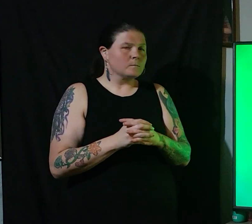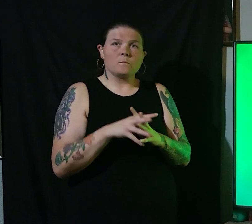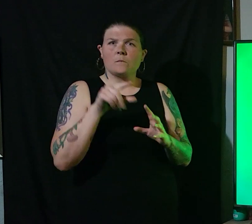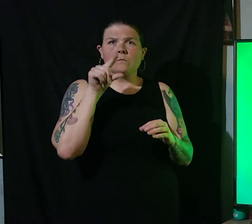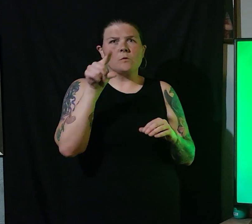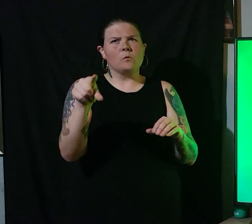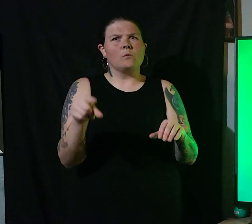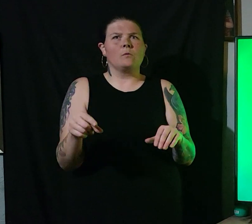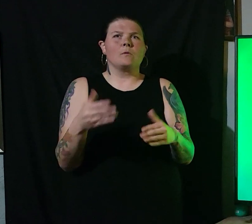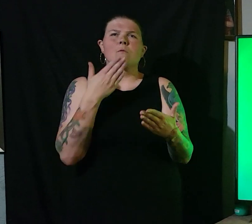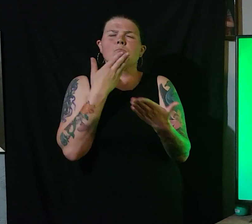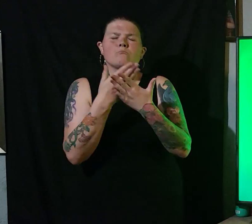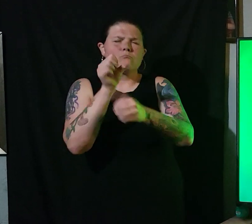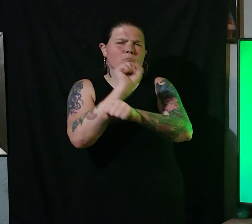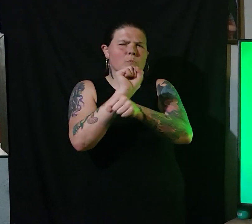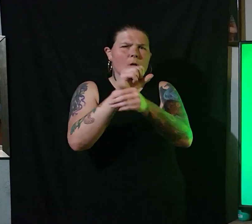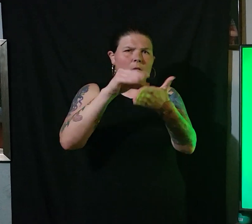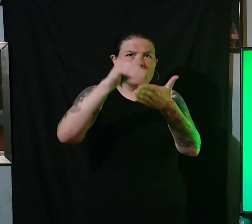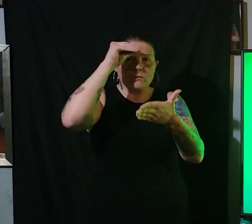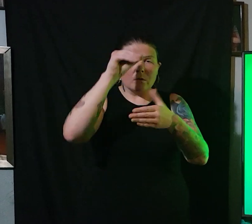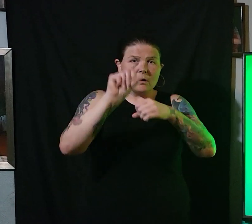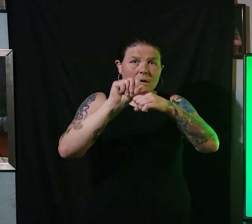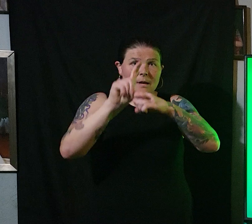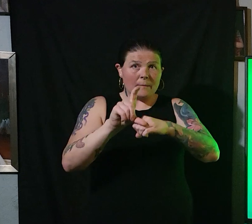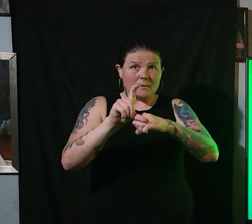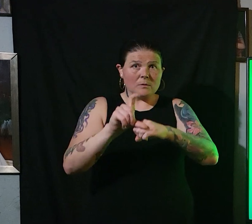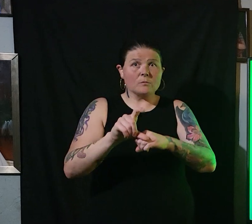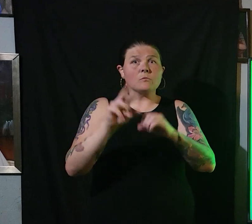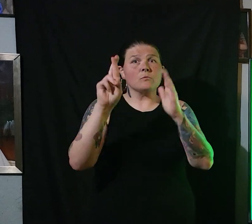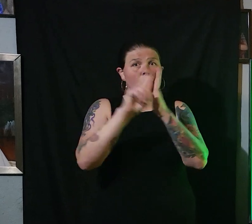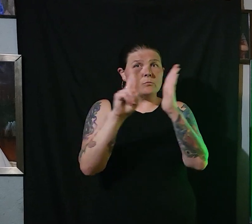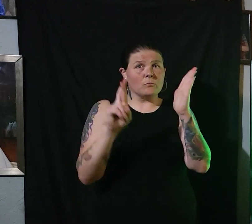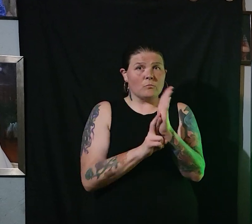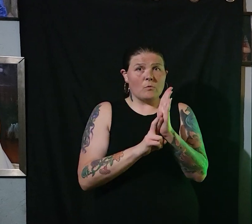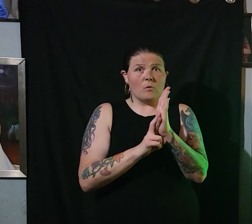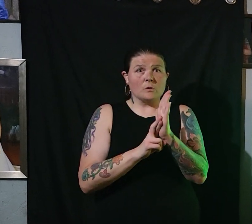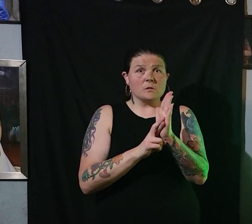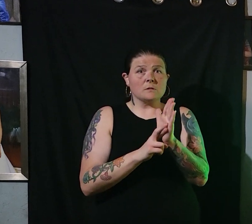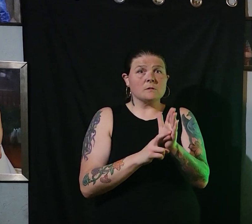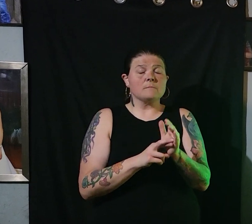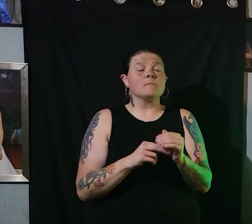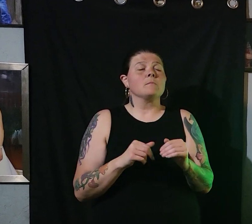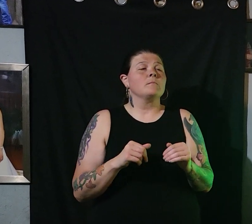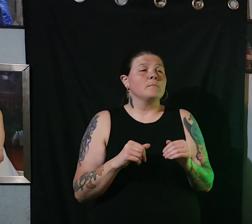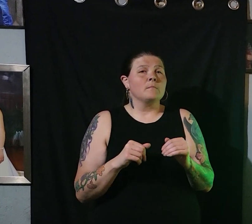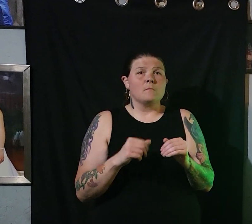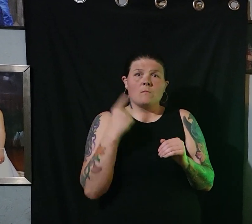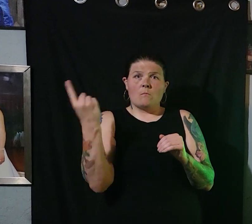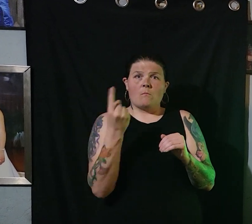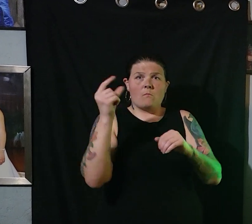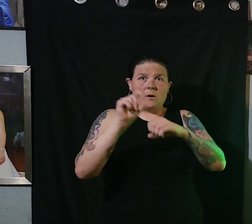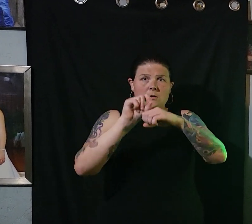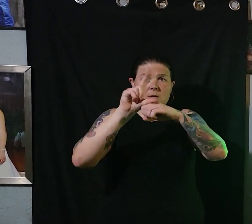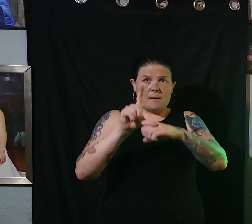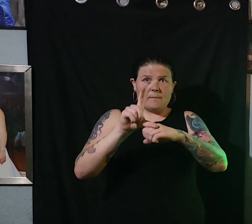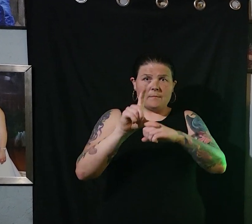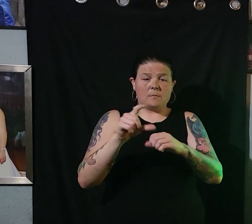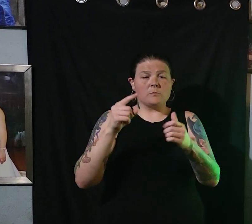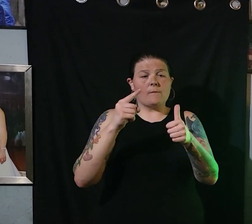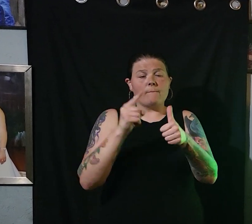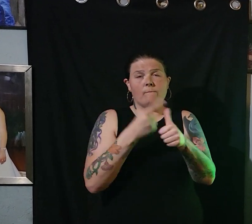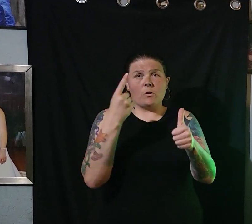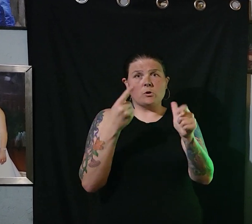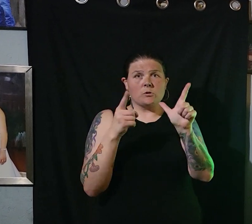You have done a great job learning the capitalization rules so far. Always capitalize the